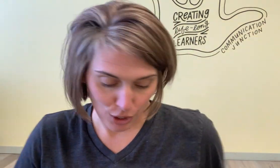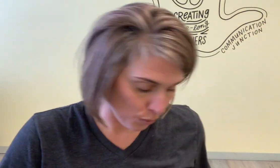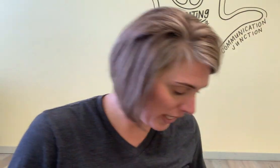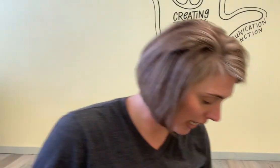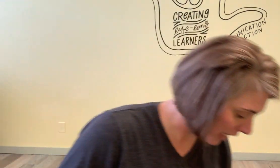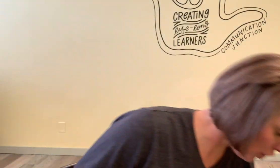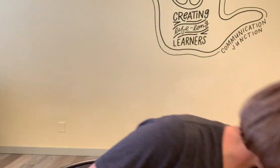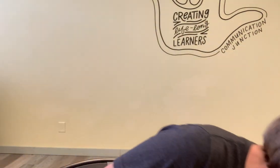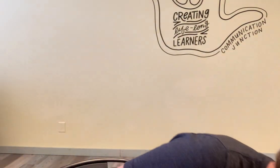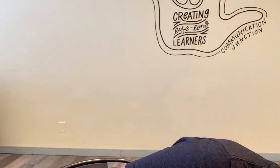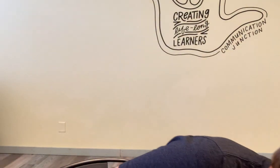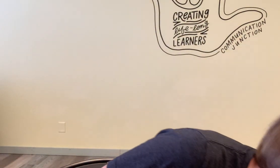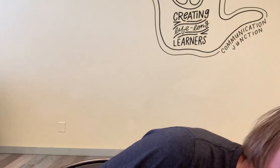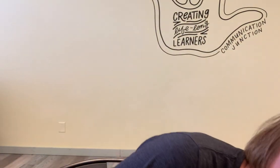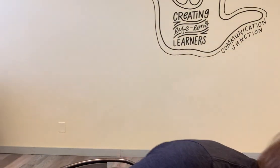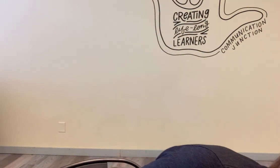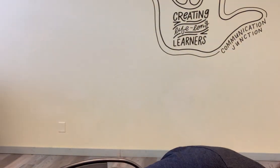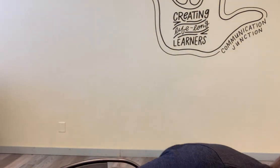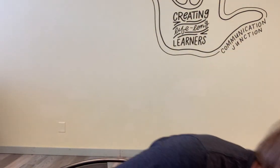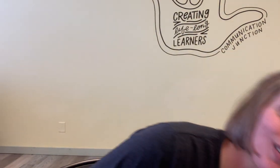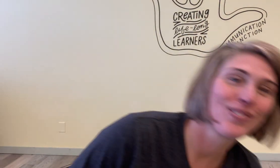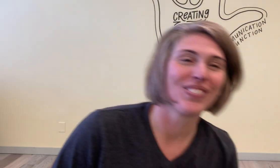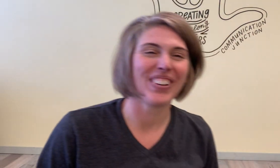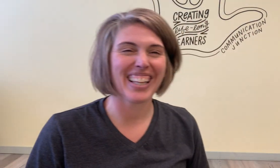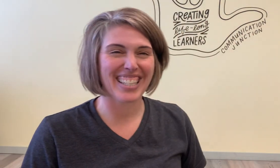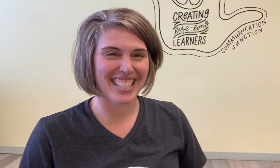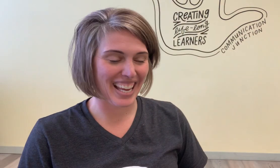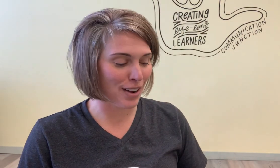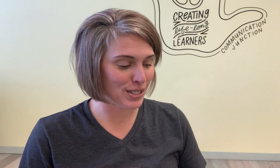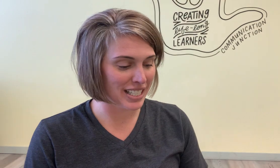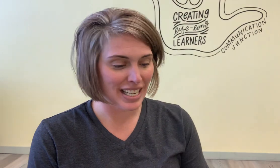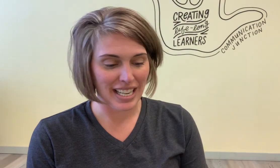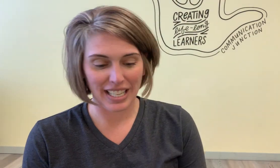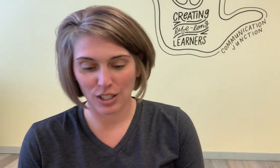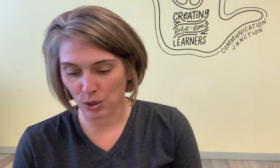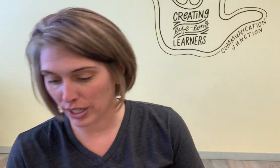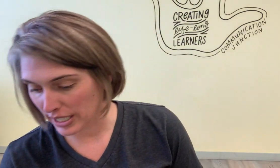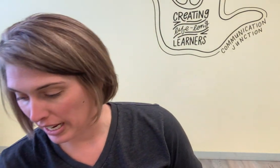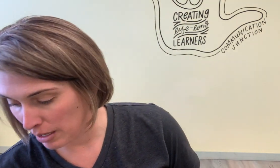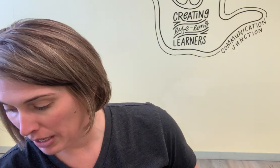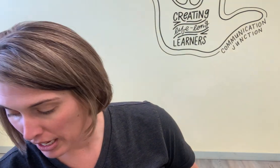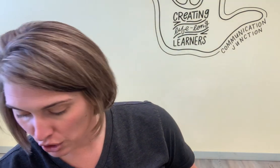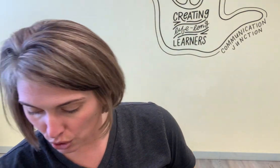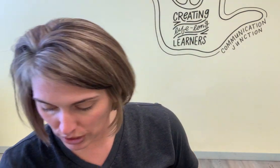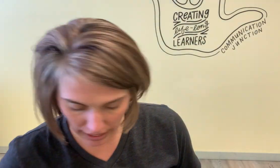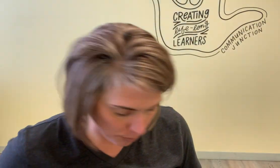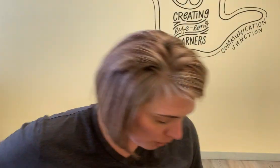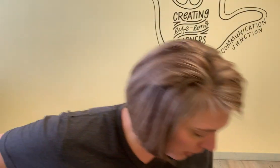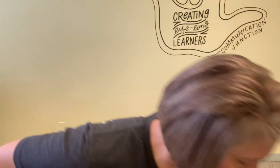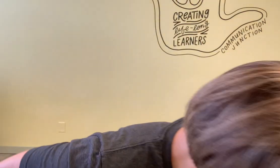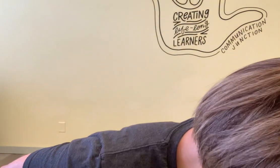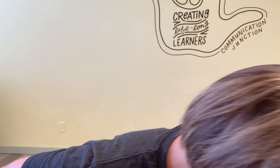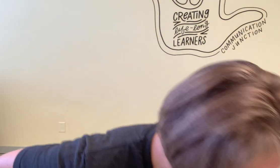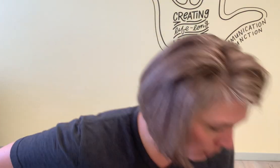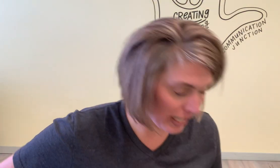we like to count, we like to count in story time. So today we're going to do some counting